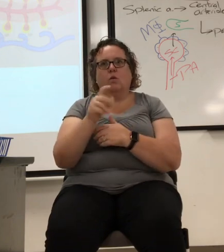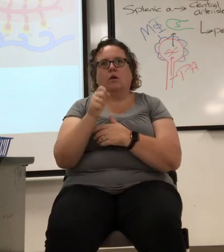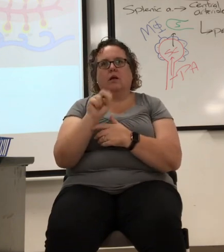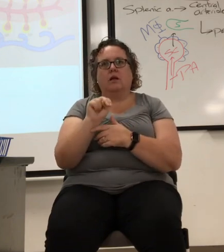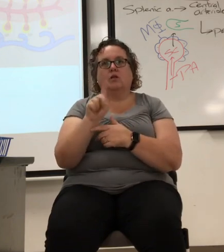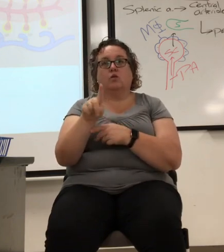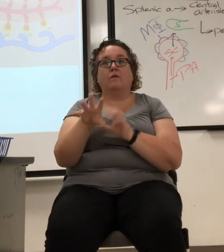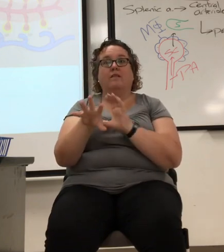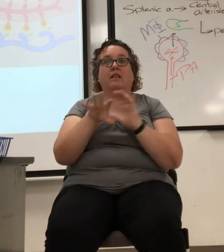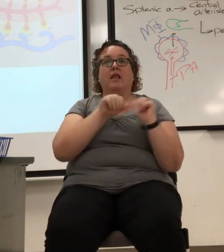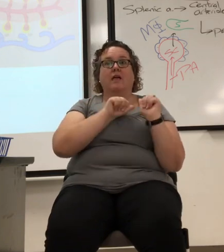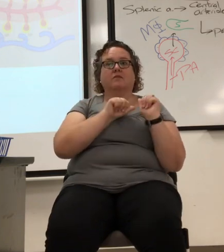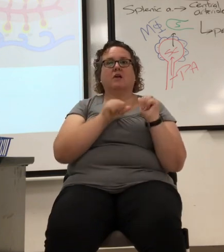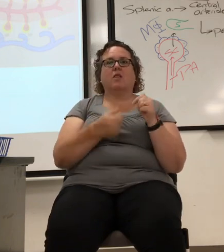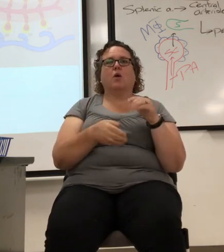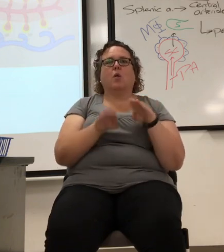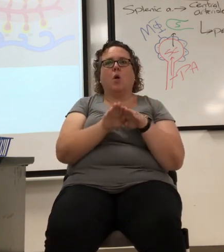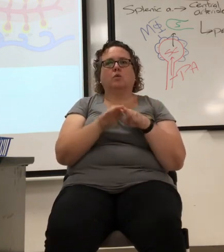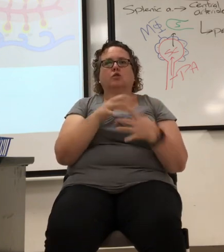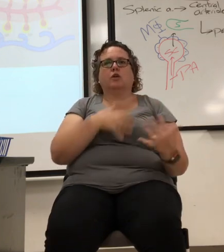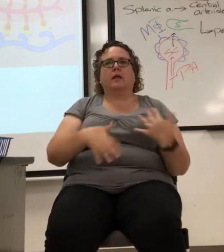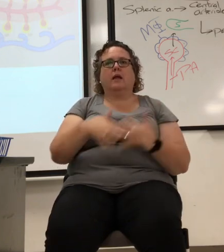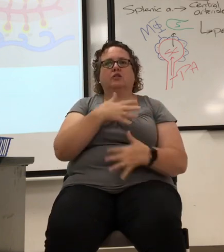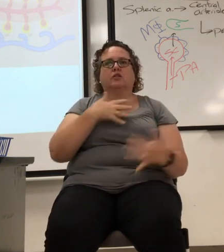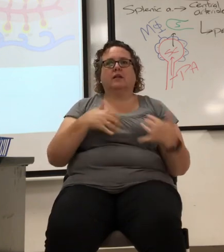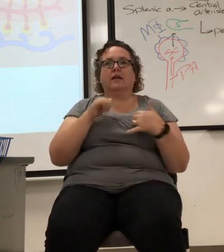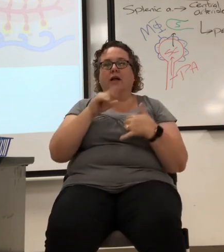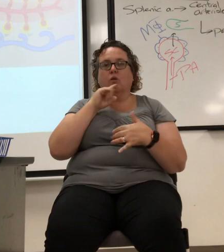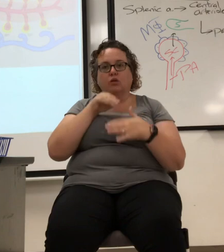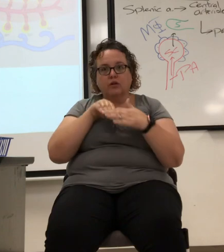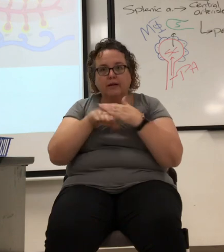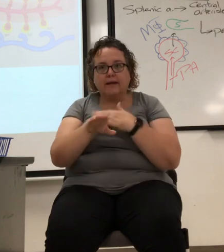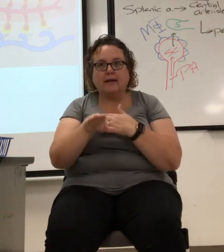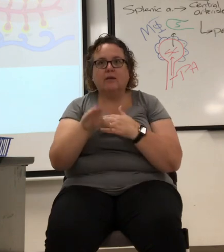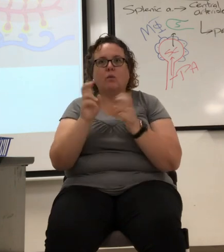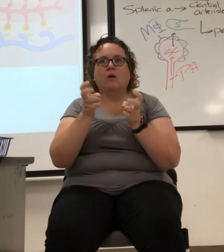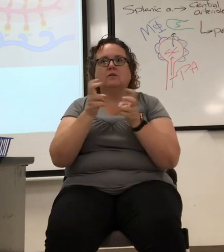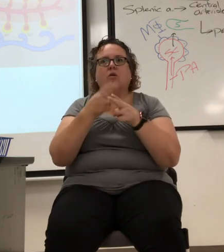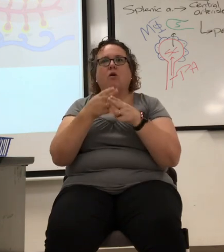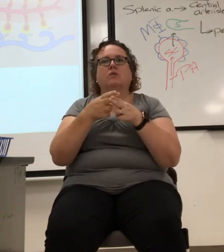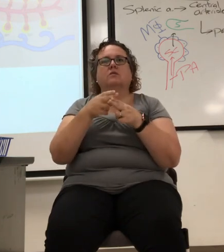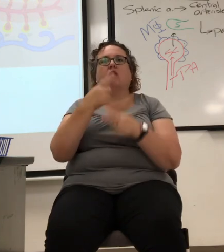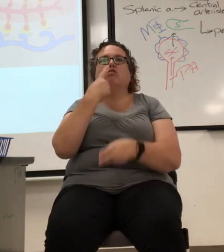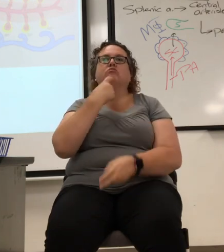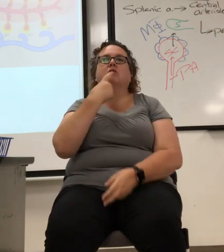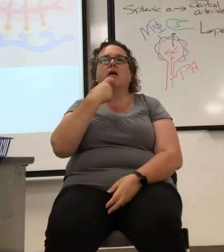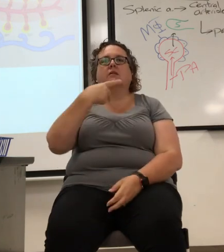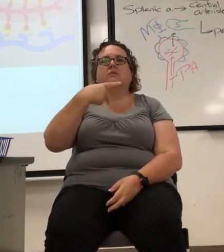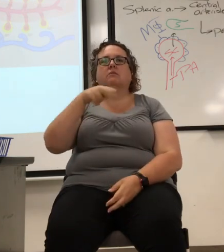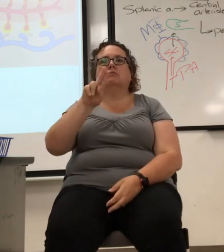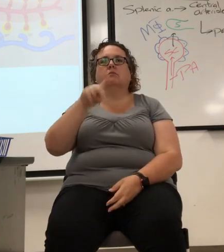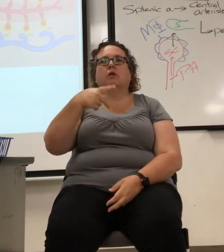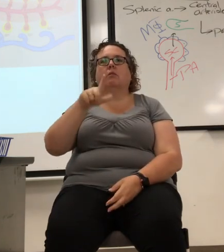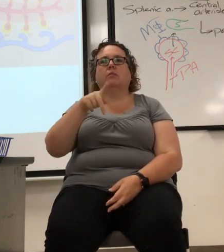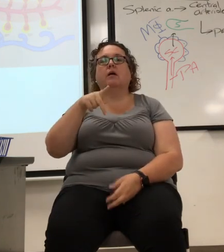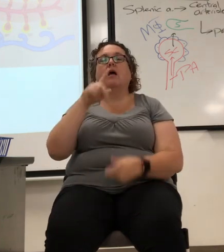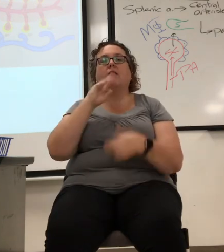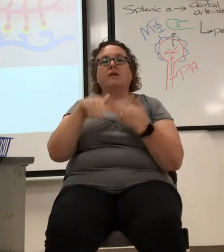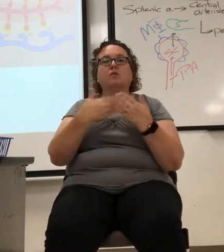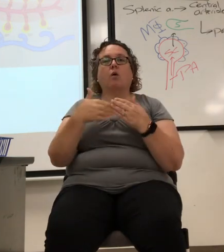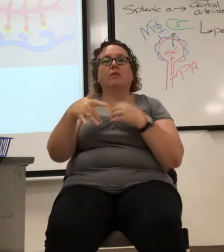You've left the closed circulation. You're just in what's called the red pulp. The red pulp is all the